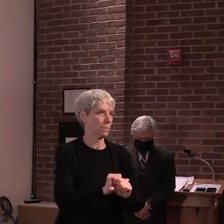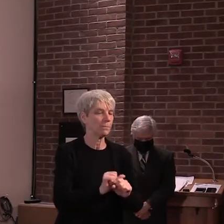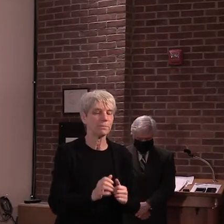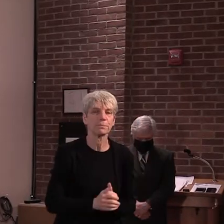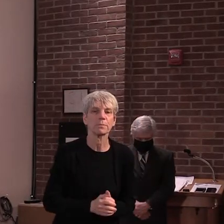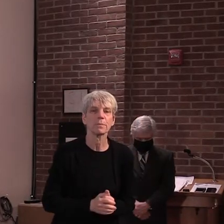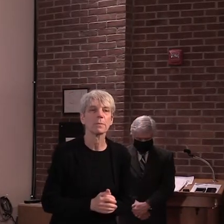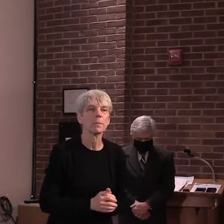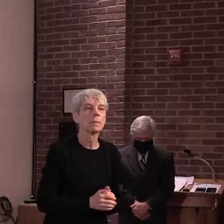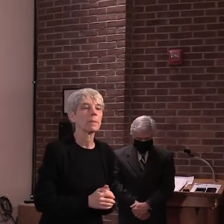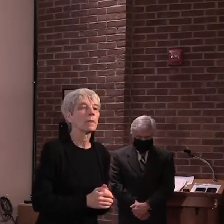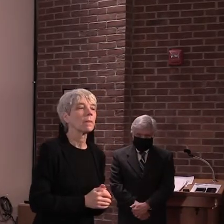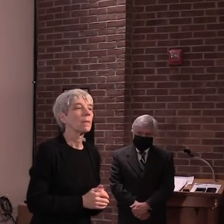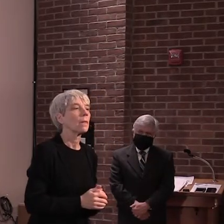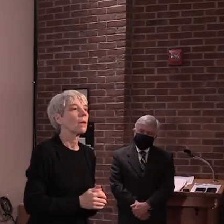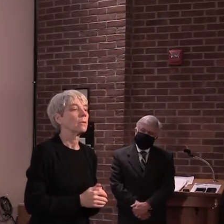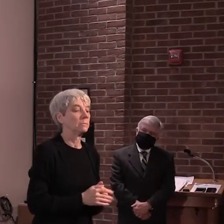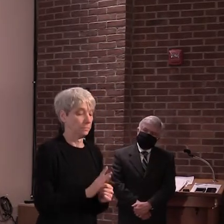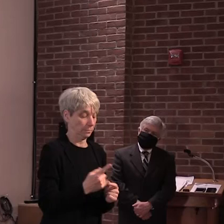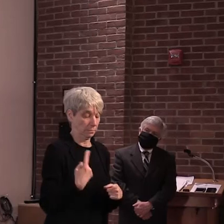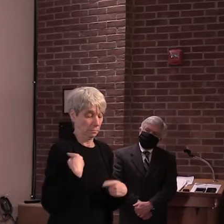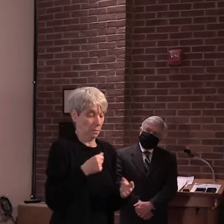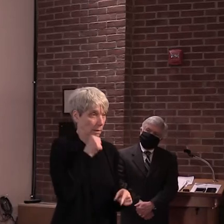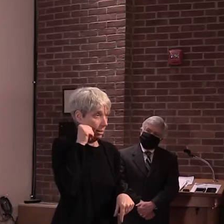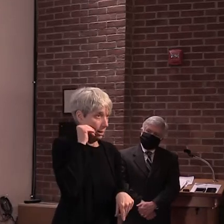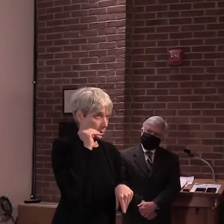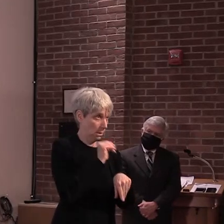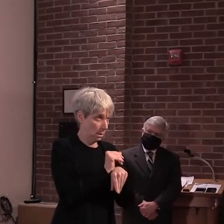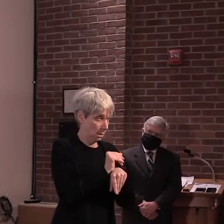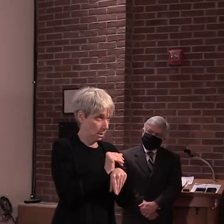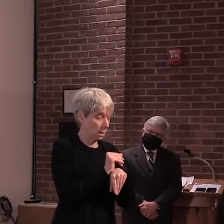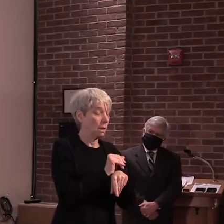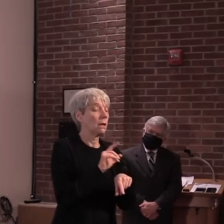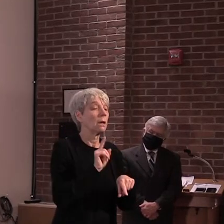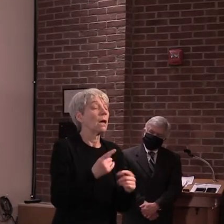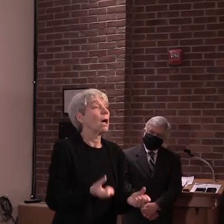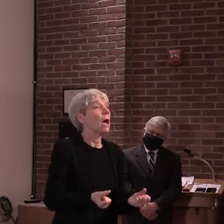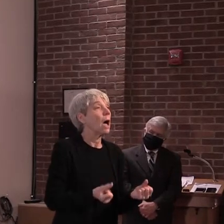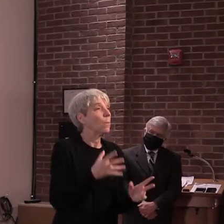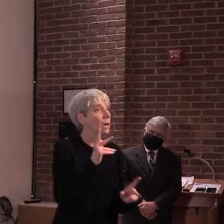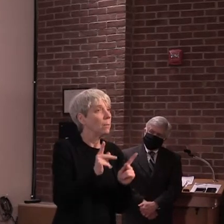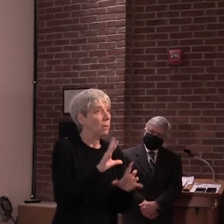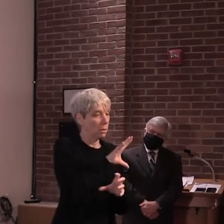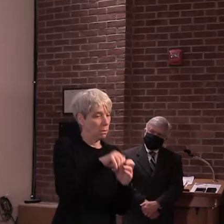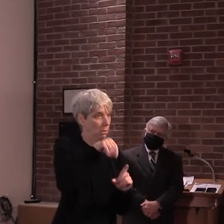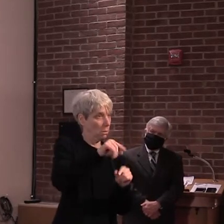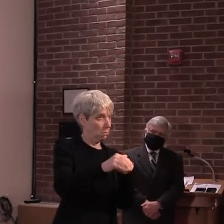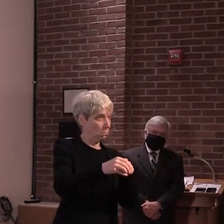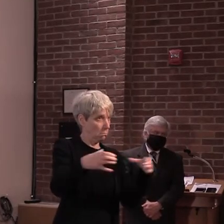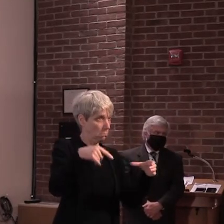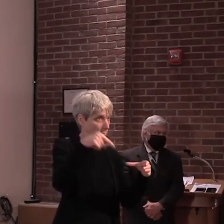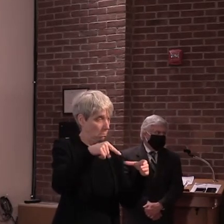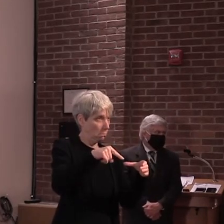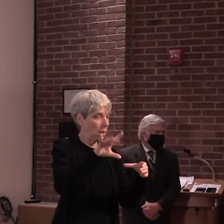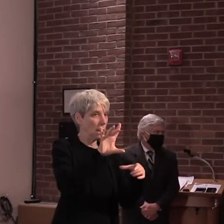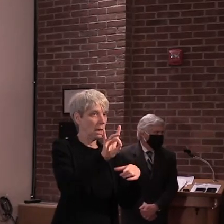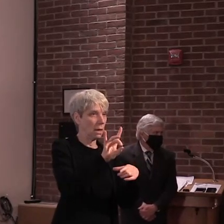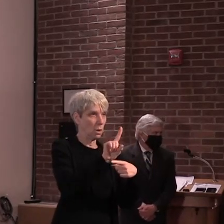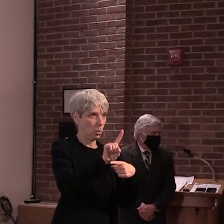of last evening, the total number of cases associated with the outbreak was 81.